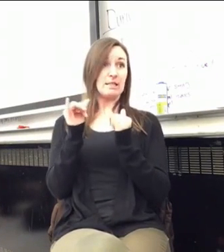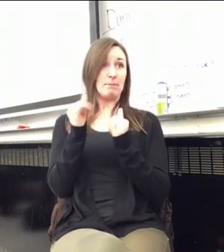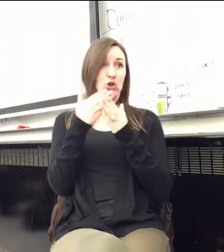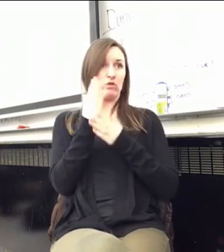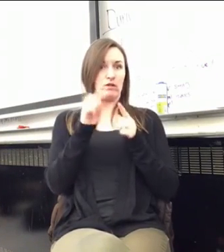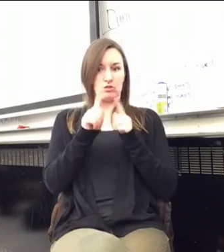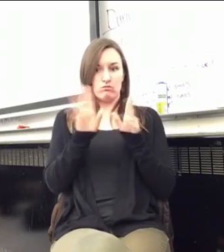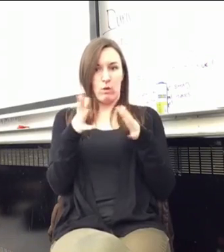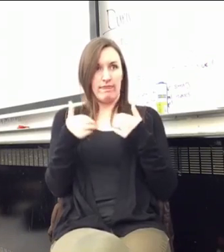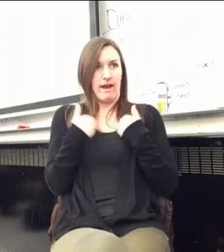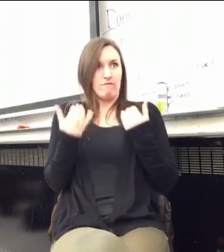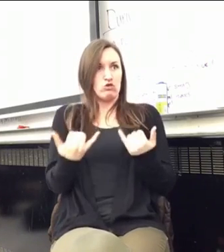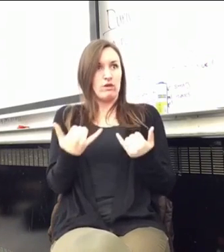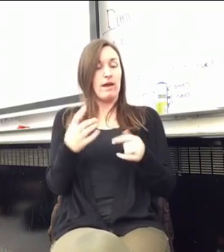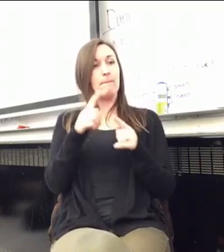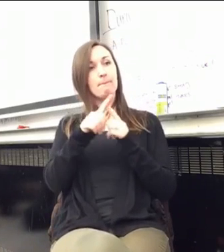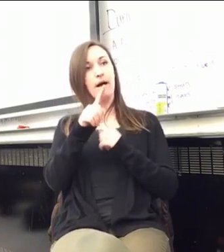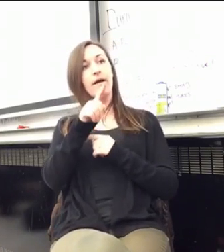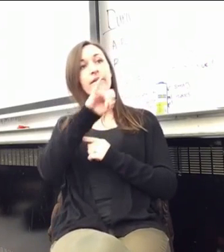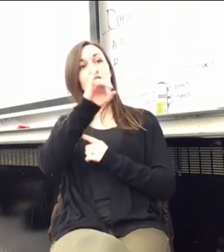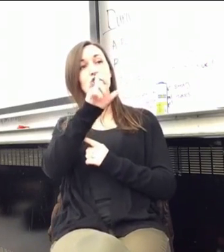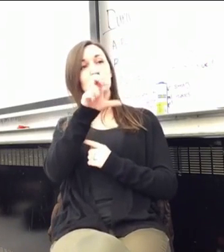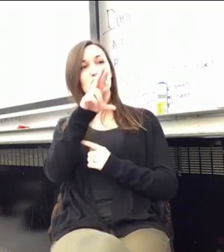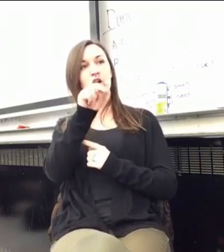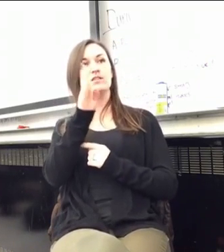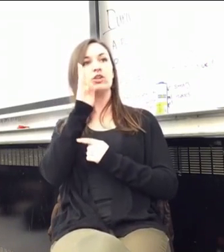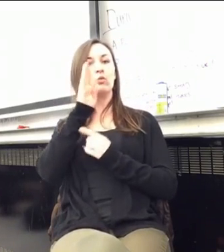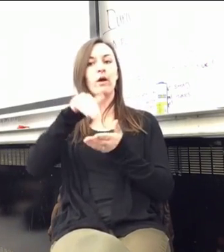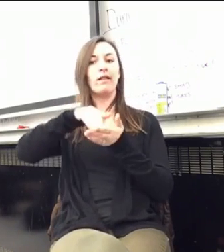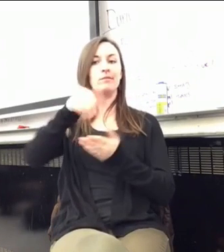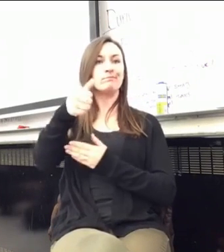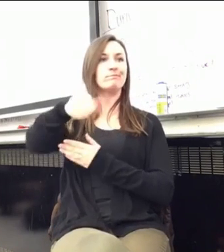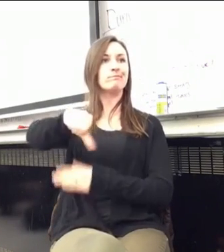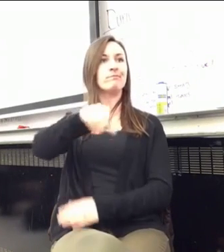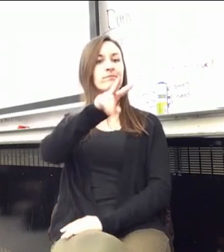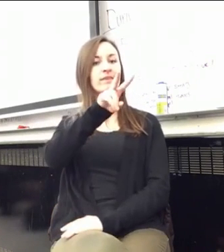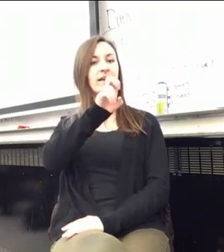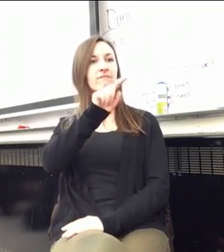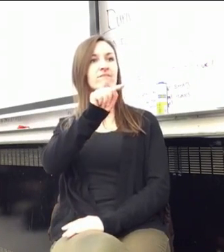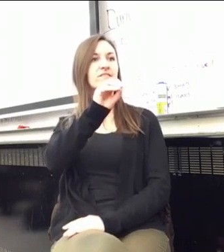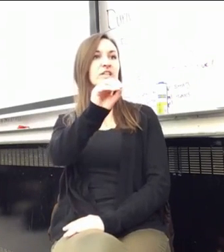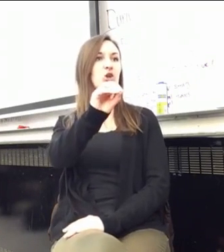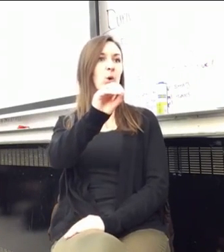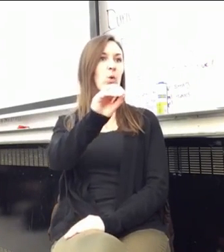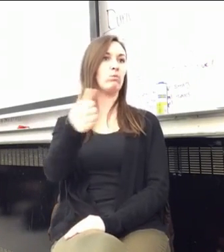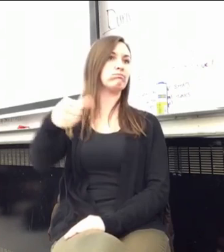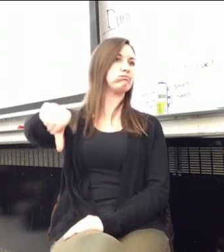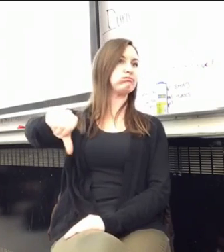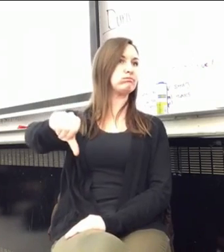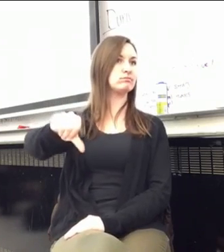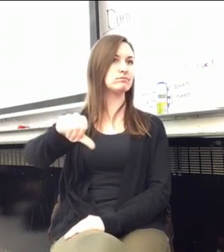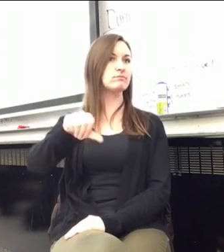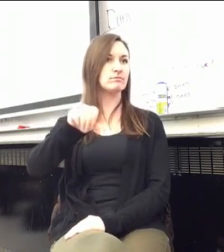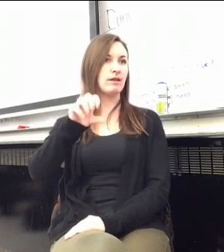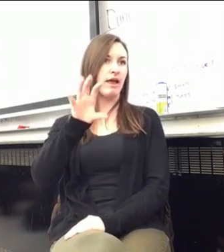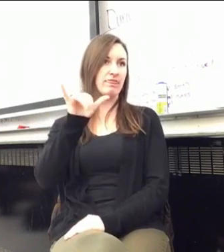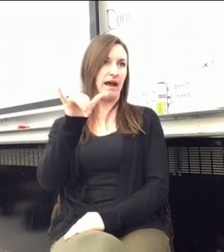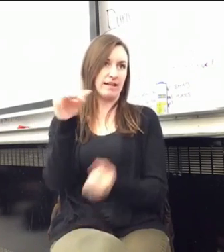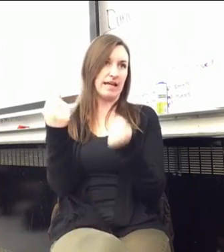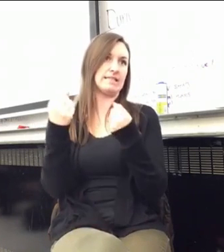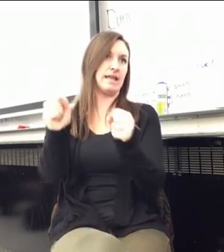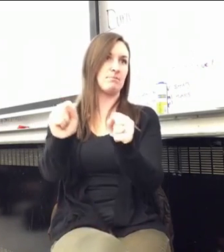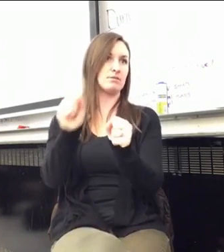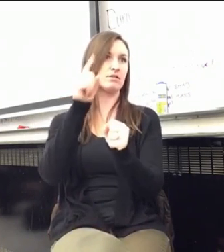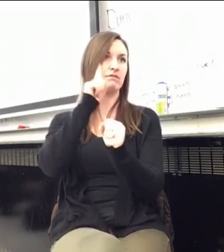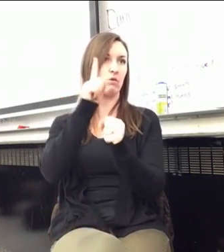However, Andrew Johnson is going to veto it. So if you will make sure to highlight the word veto, Andrew Johnson